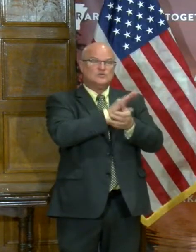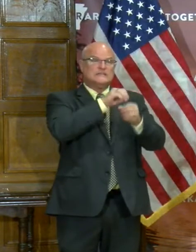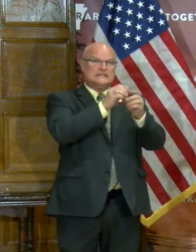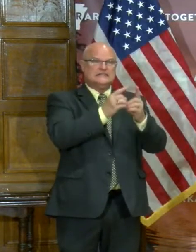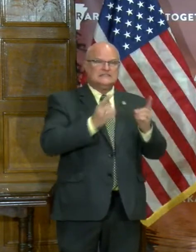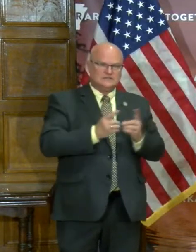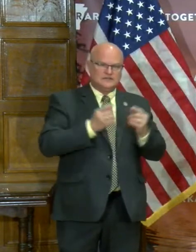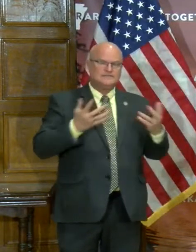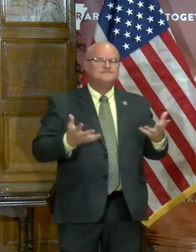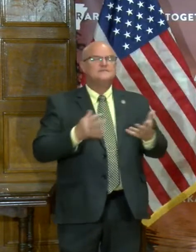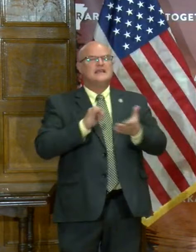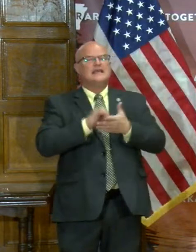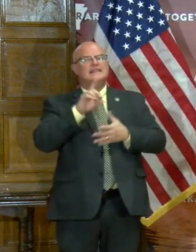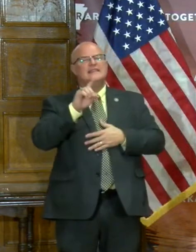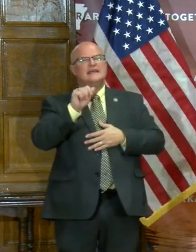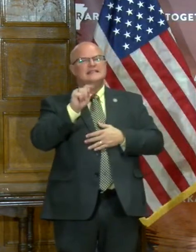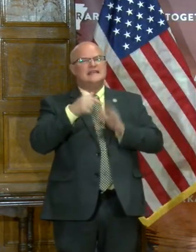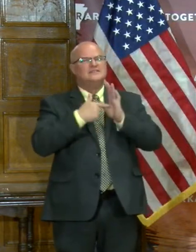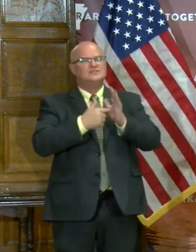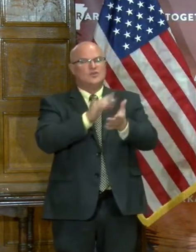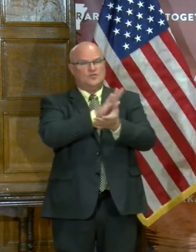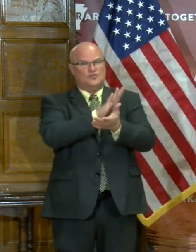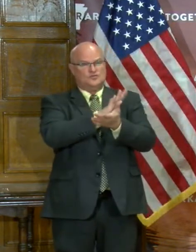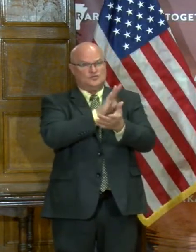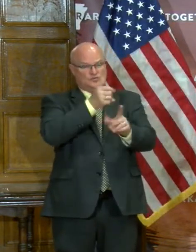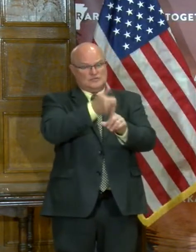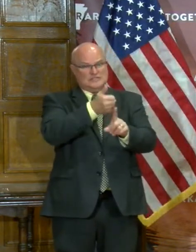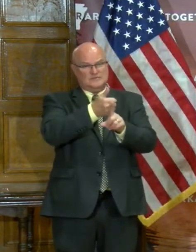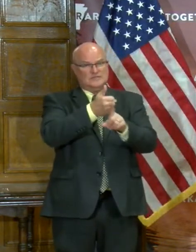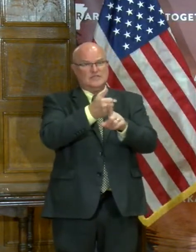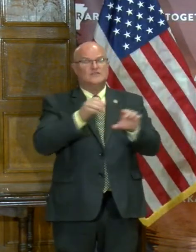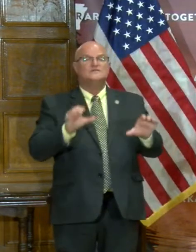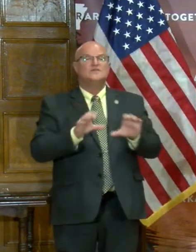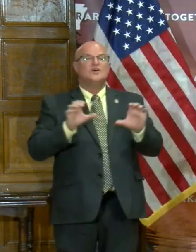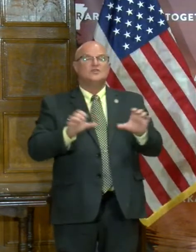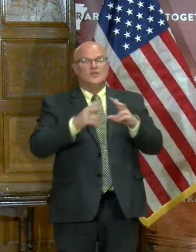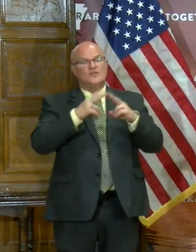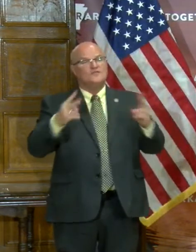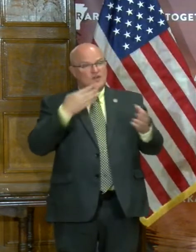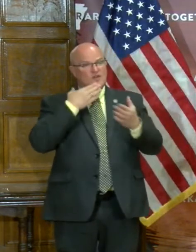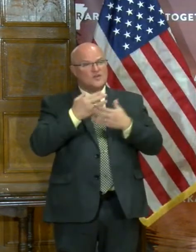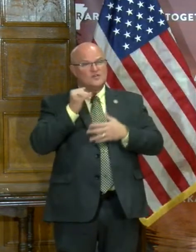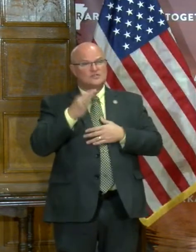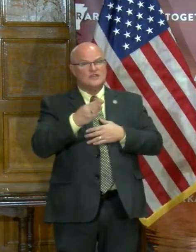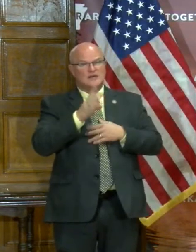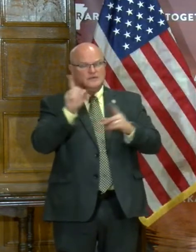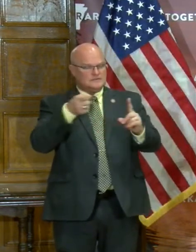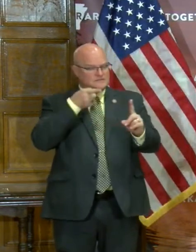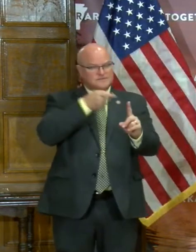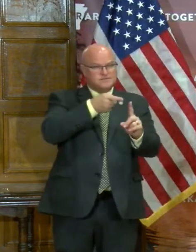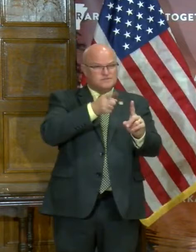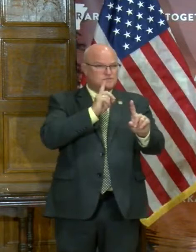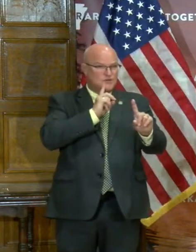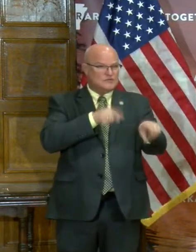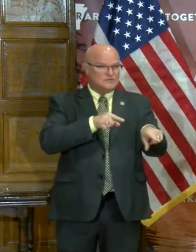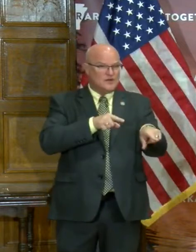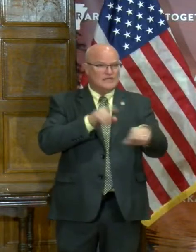district? And that data shows that the schools are doing a very good job of targeting their